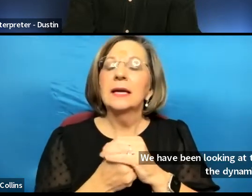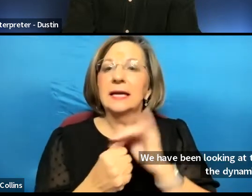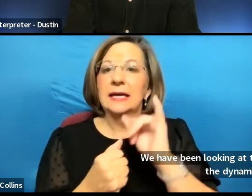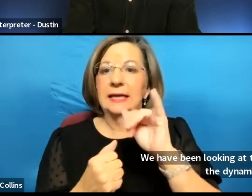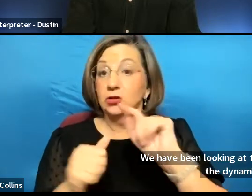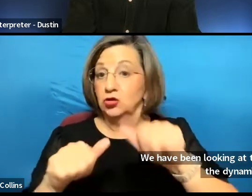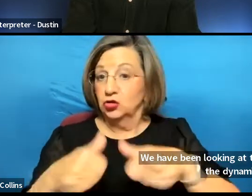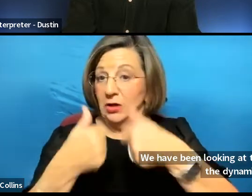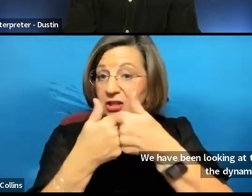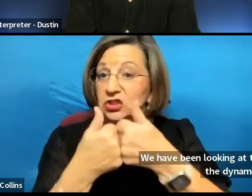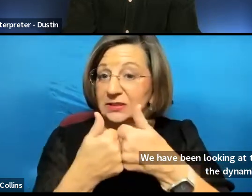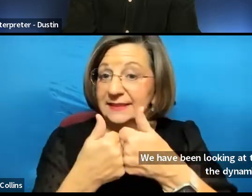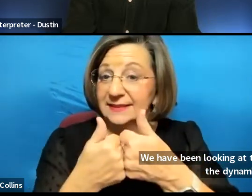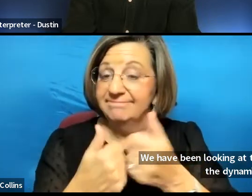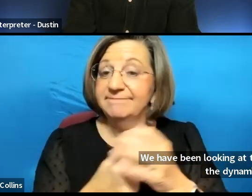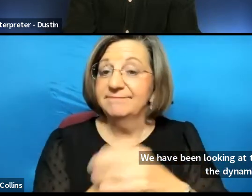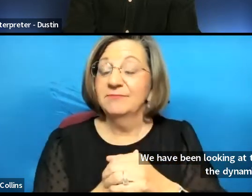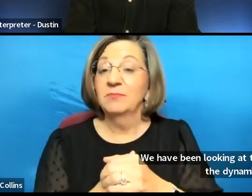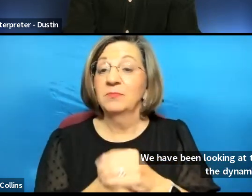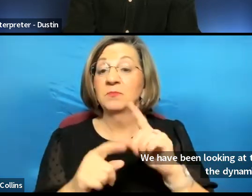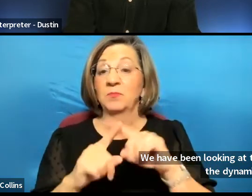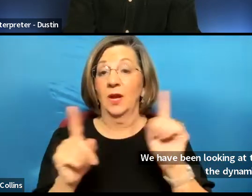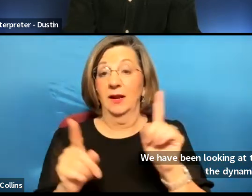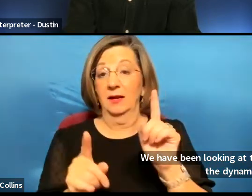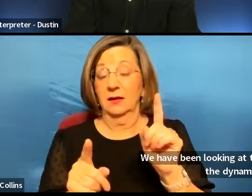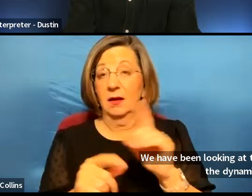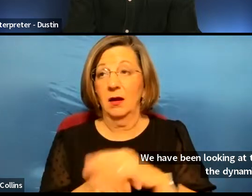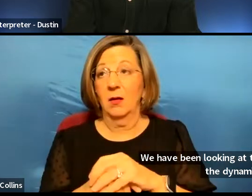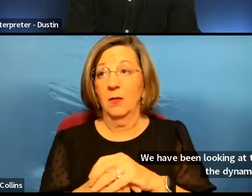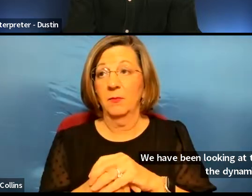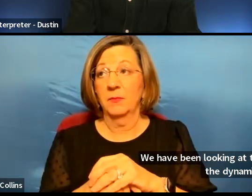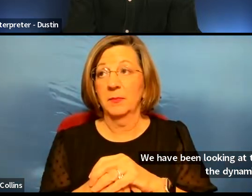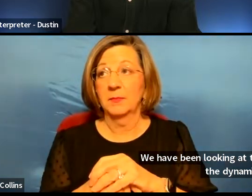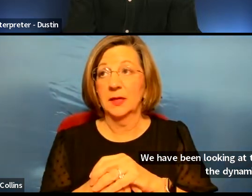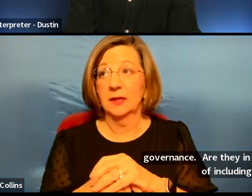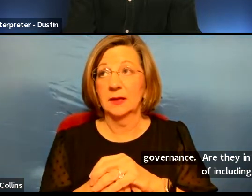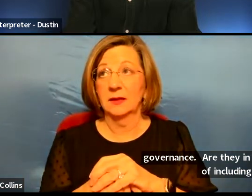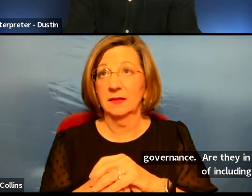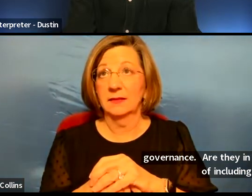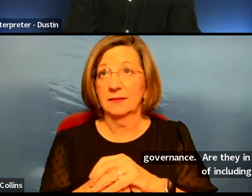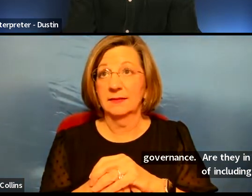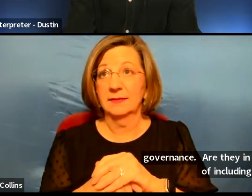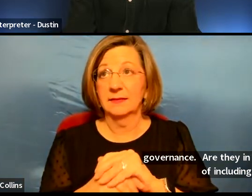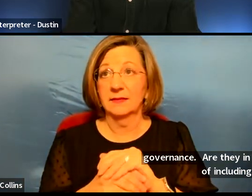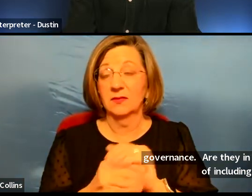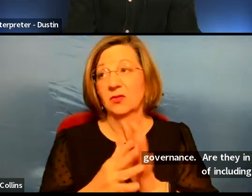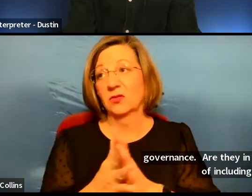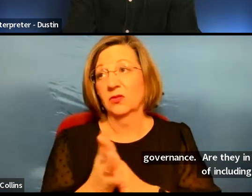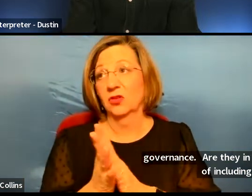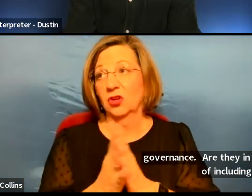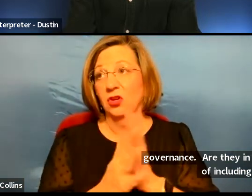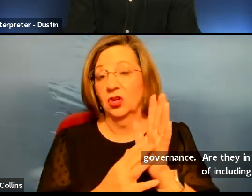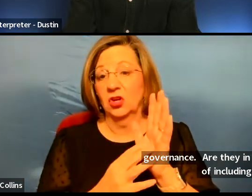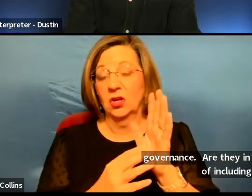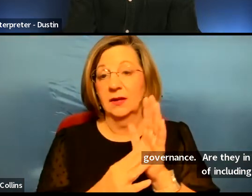of including the agencies in that language? It's a challenge. However,